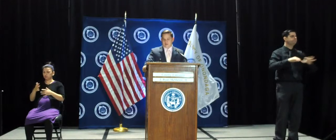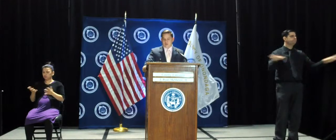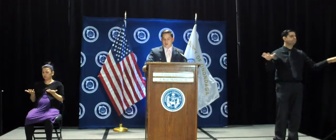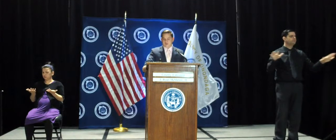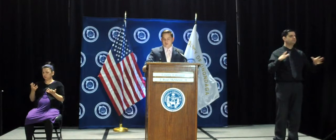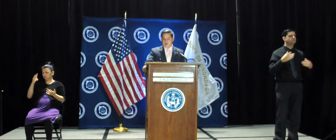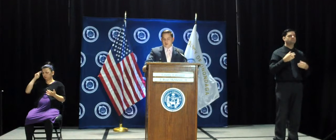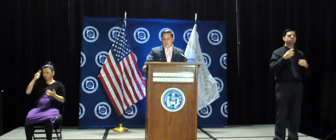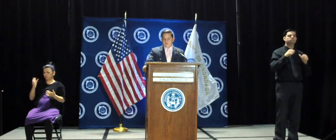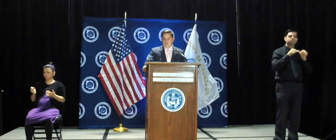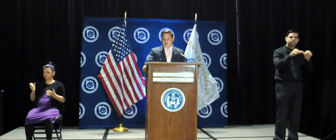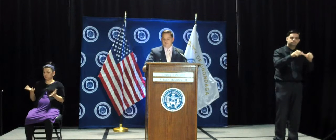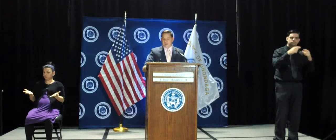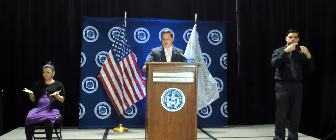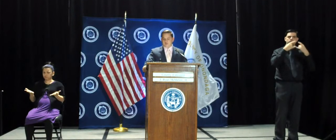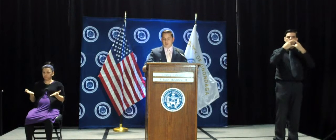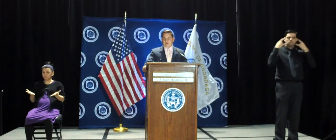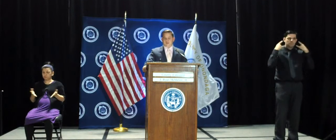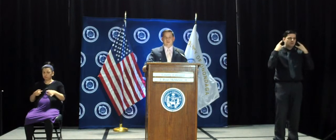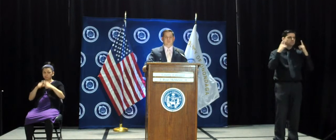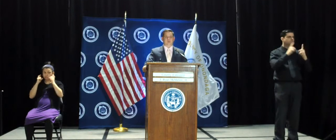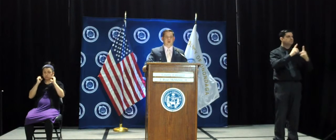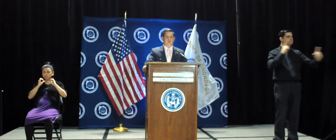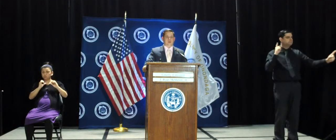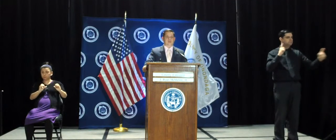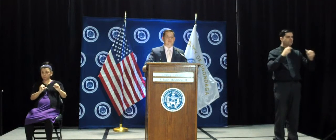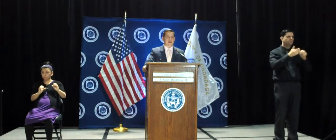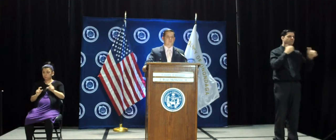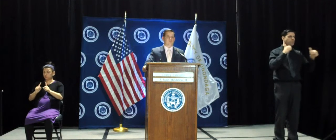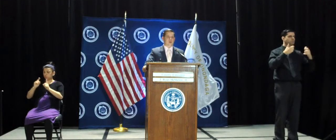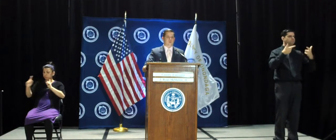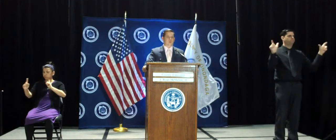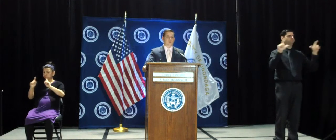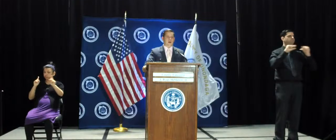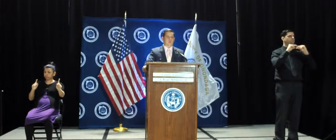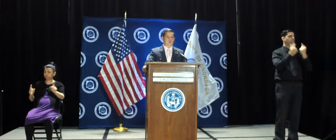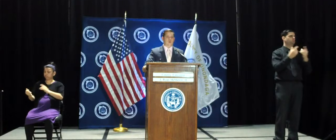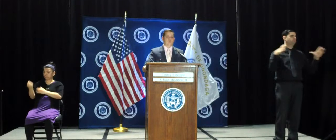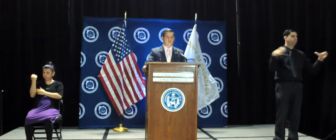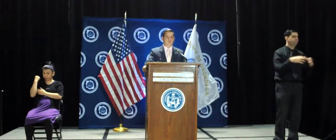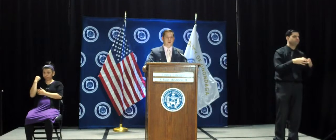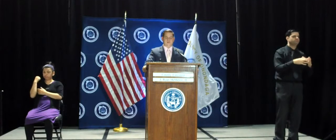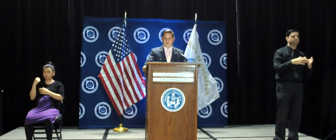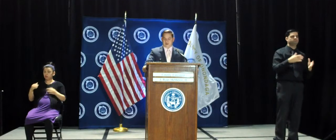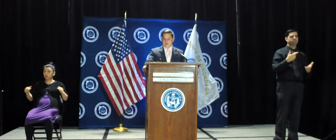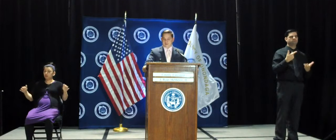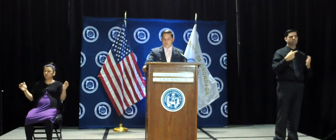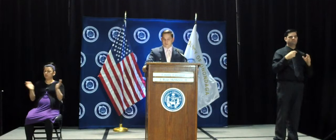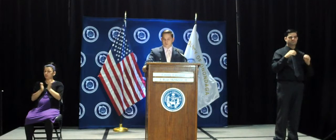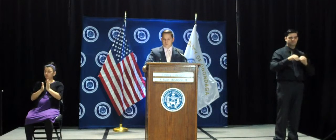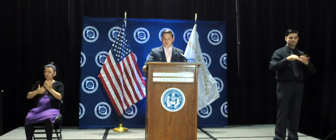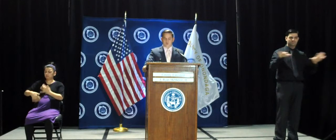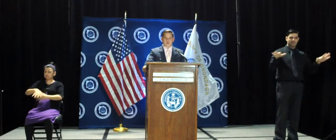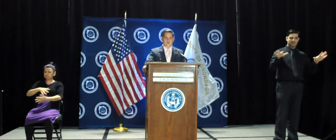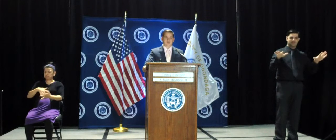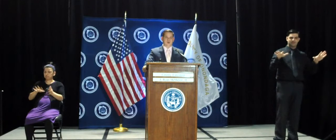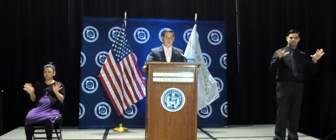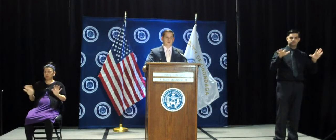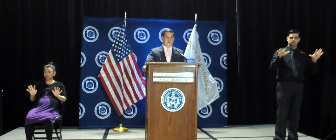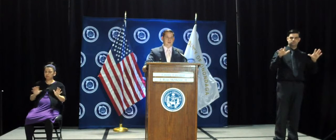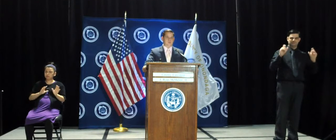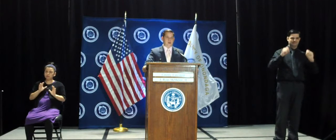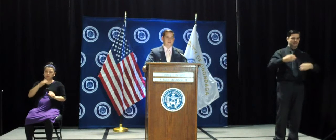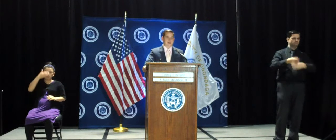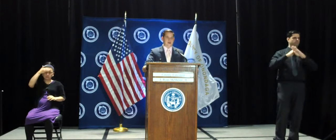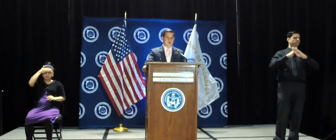avoid gatherings. But for symptomatic spread, this is something that we can stop. We got to rule out COVID when we have any symptoms. If we do this,